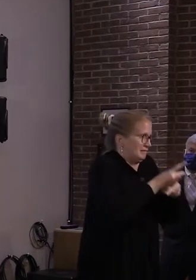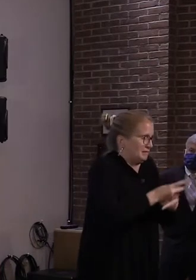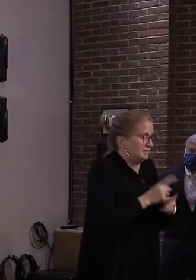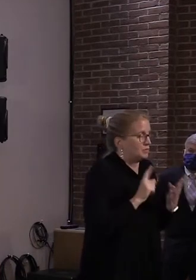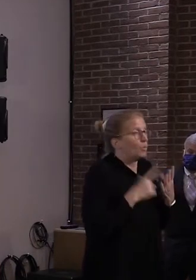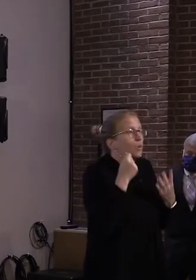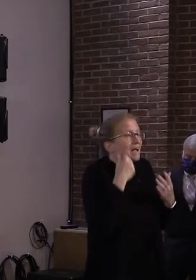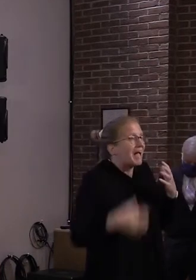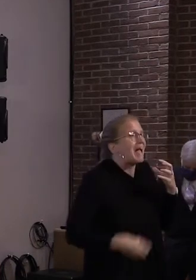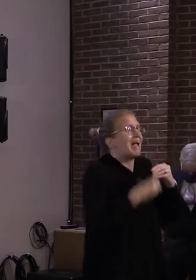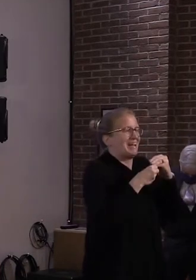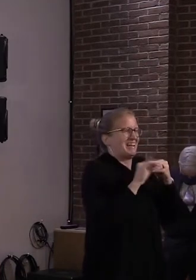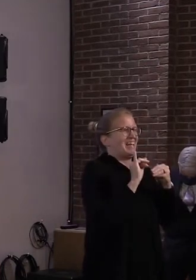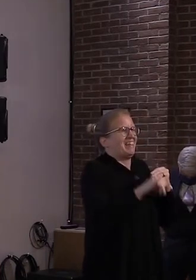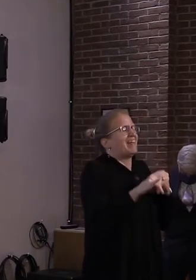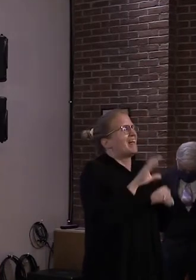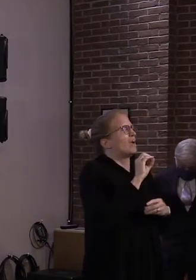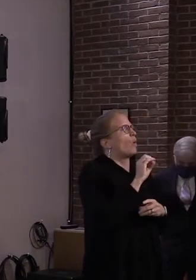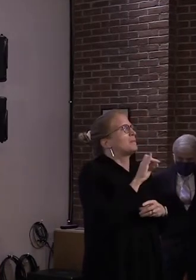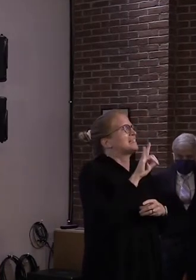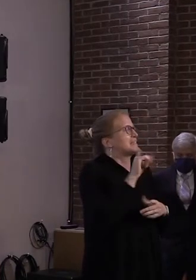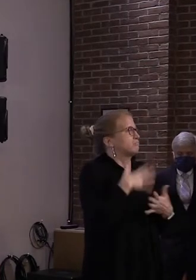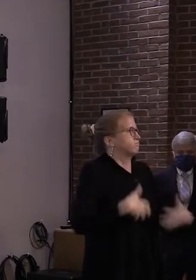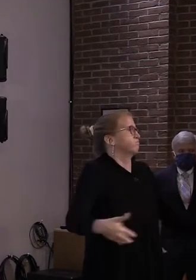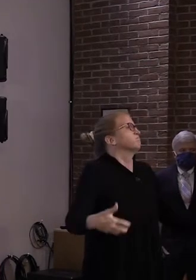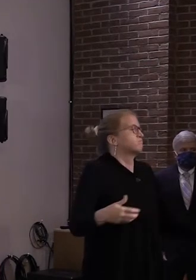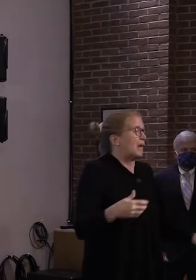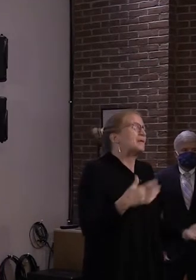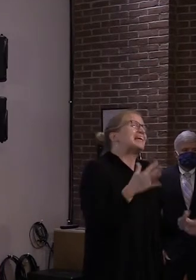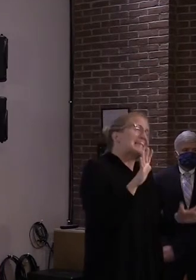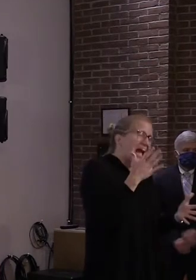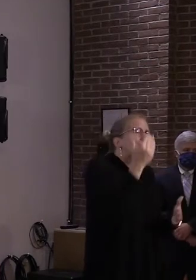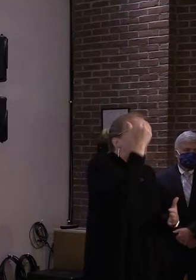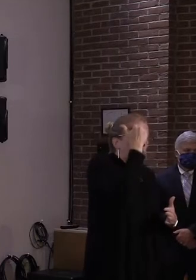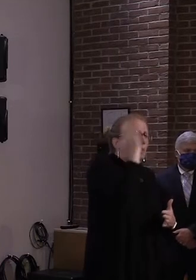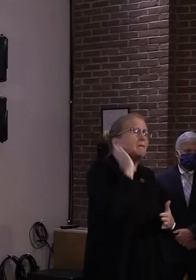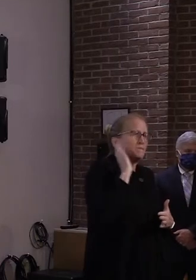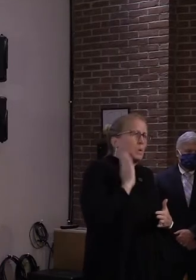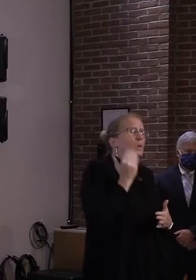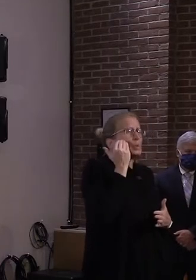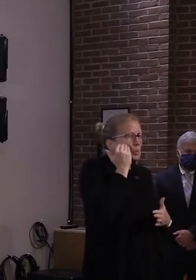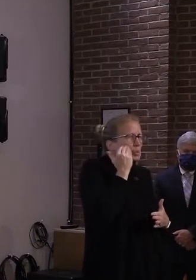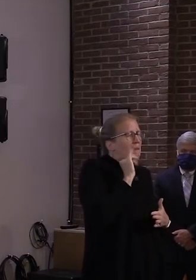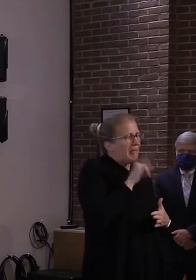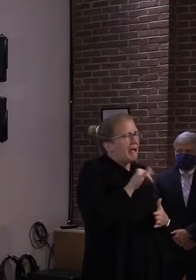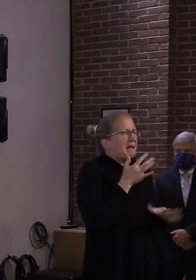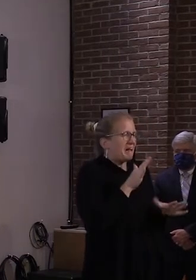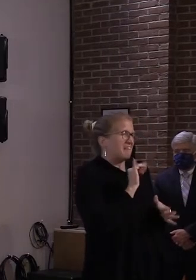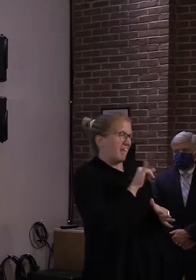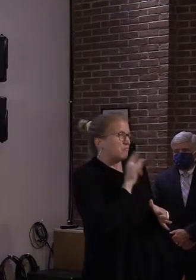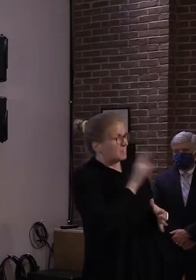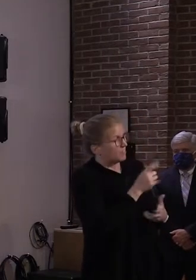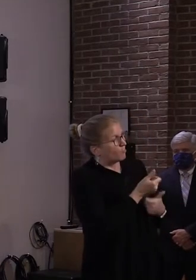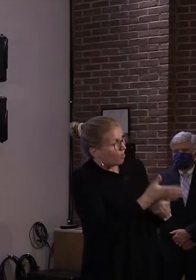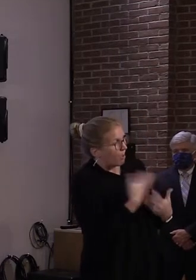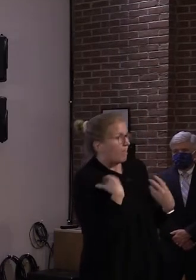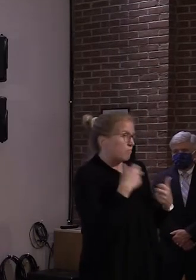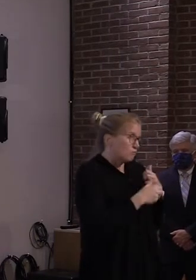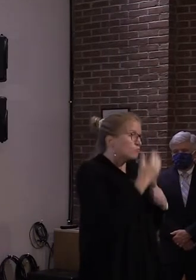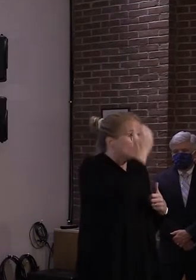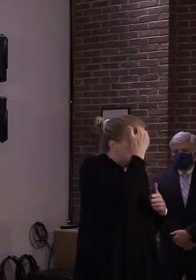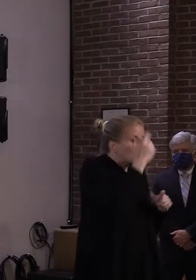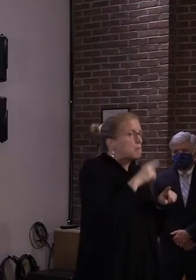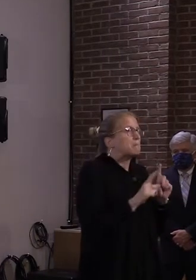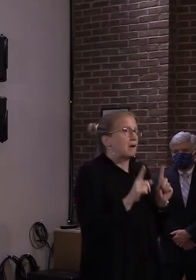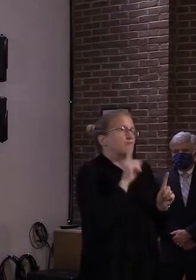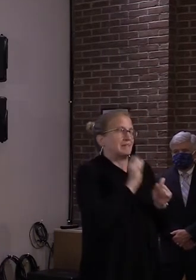obesity, which we kind of knew before, but it's now more prominently displayed, if you will, chronic